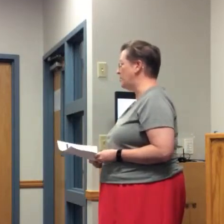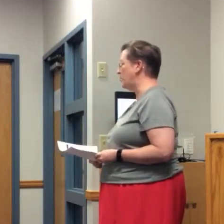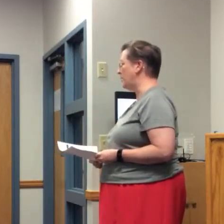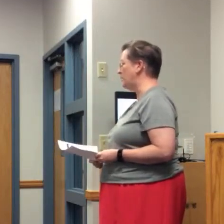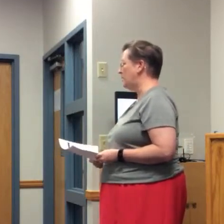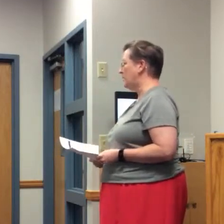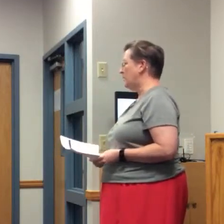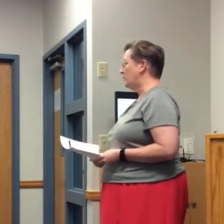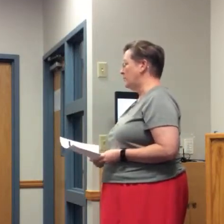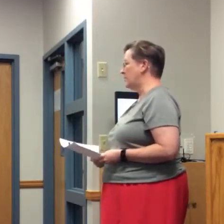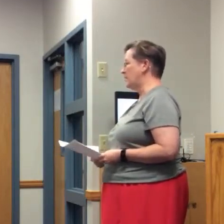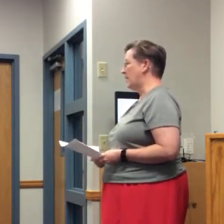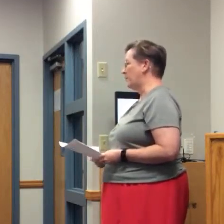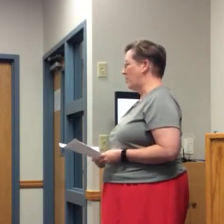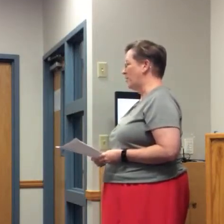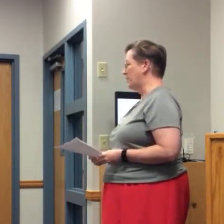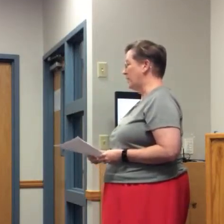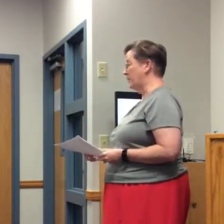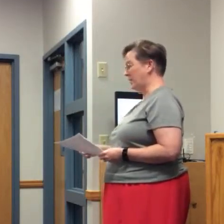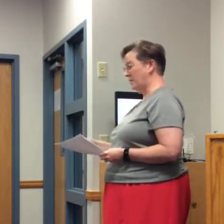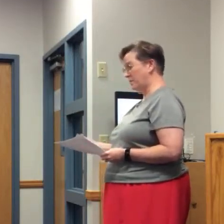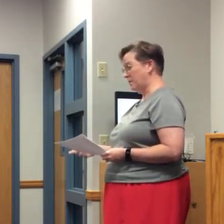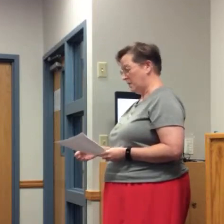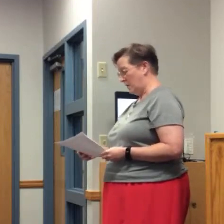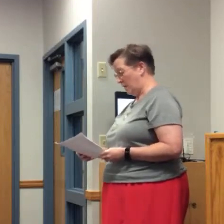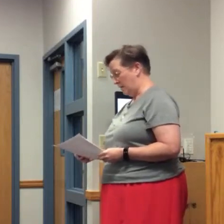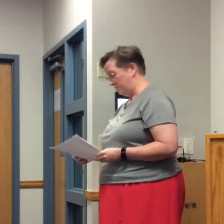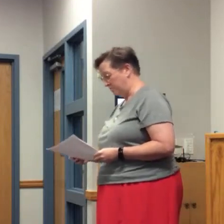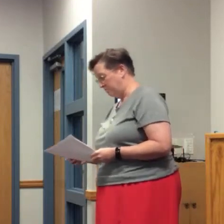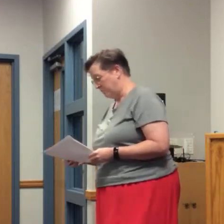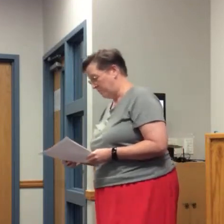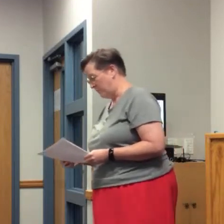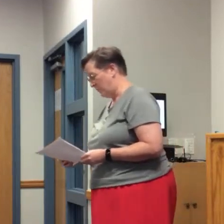at in year 1. We've seen a lot of progress, I believe.